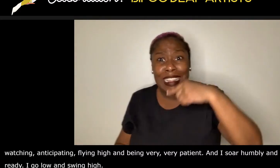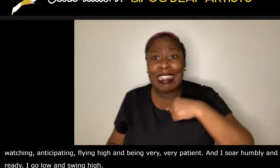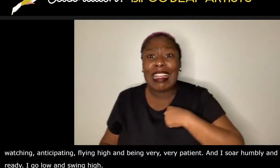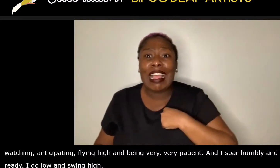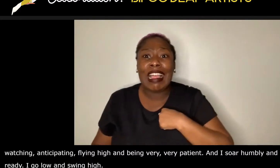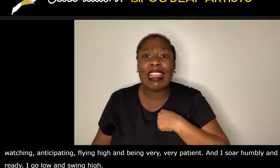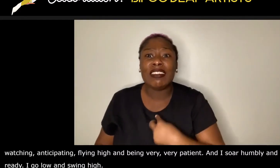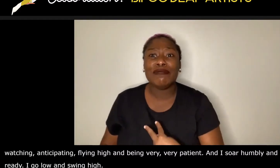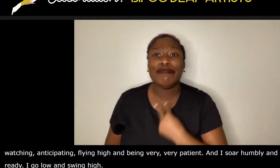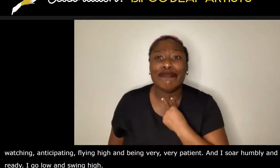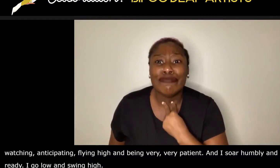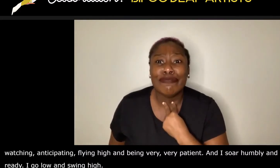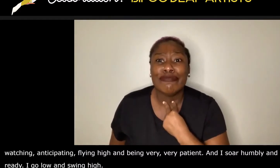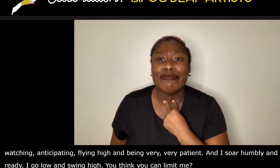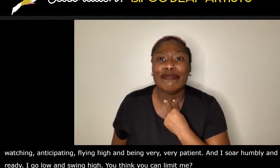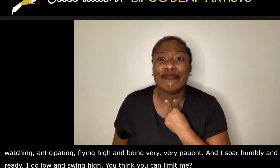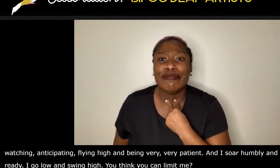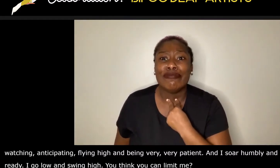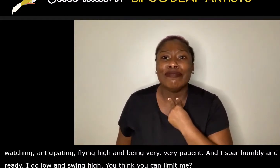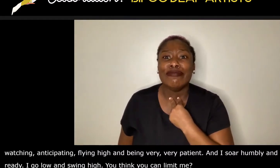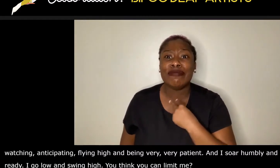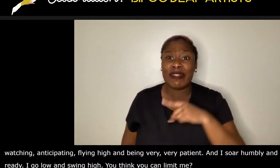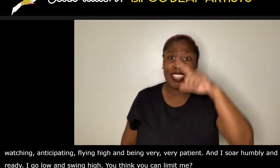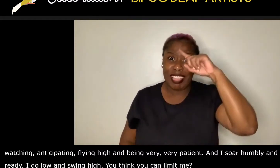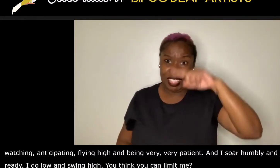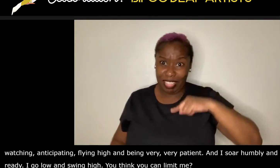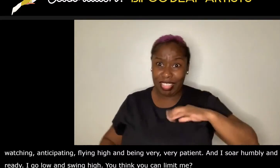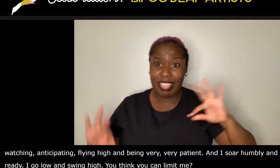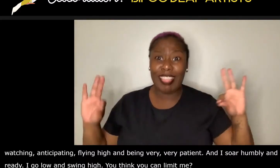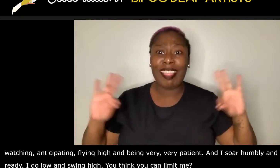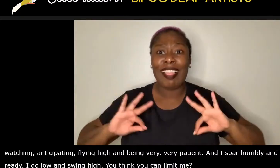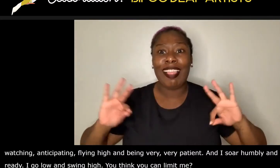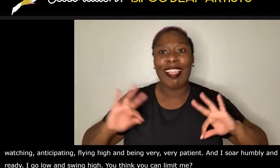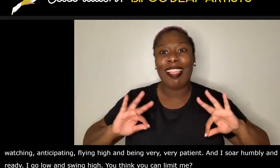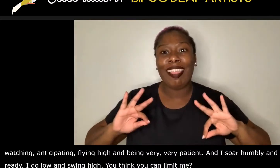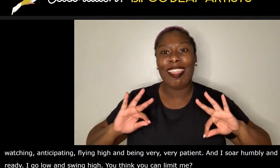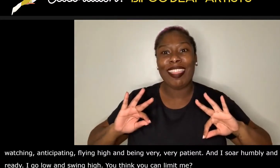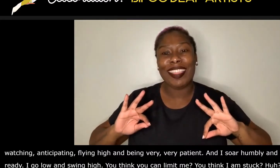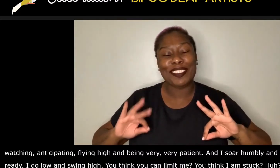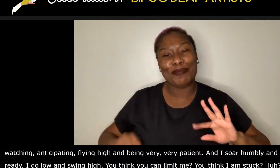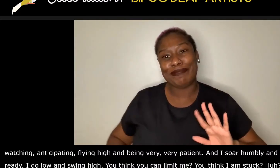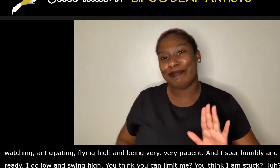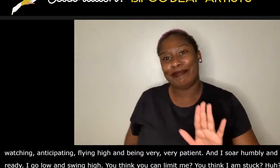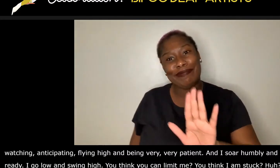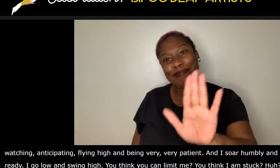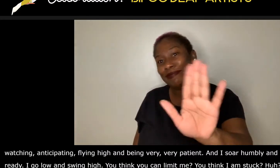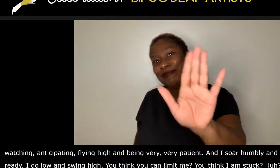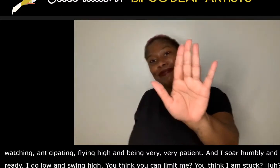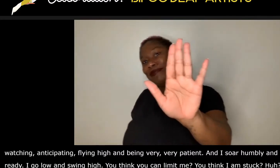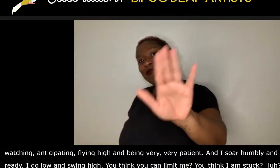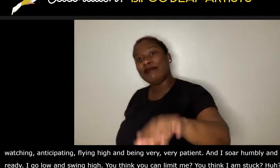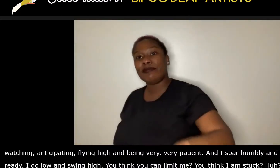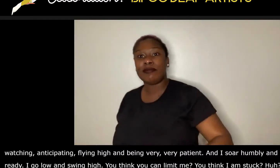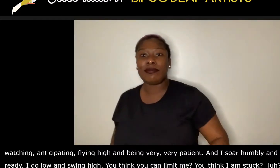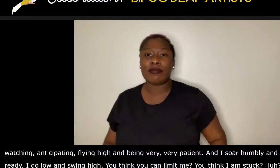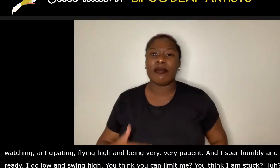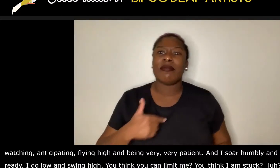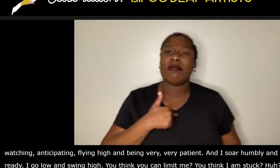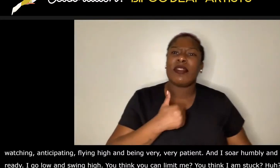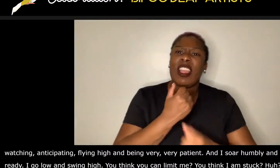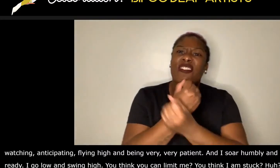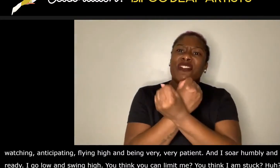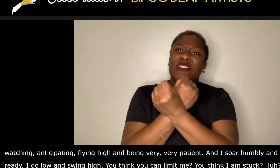You think you can limit me? You think I'm stuck? Huh? You think I don't have value?